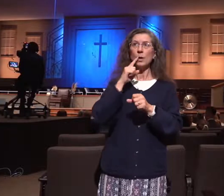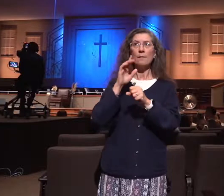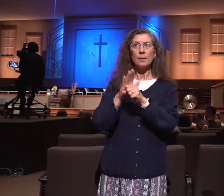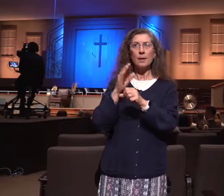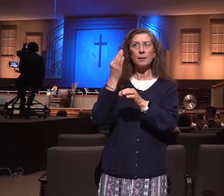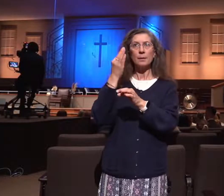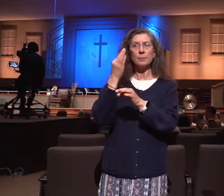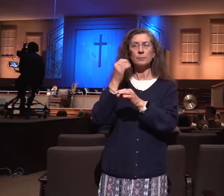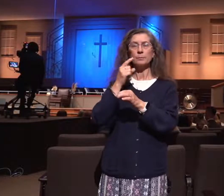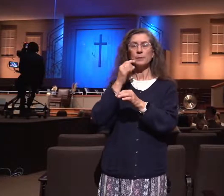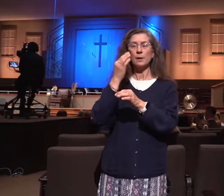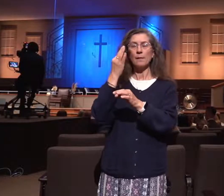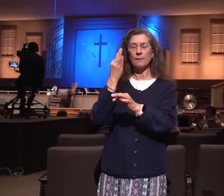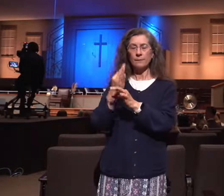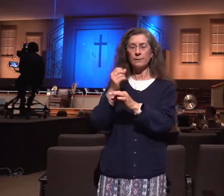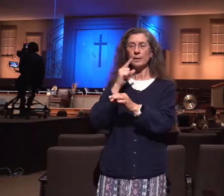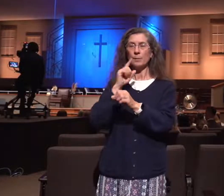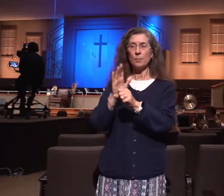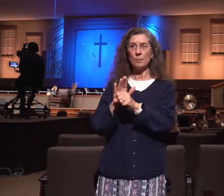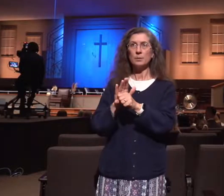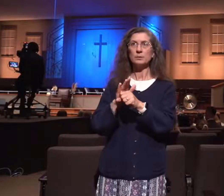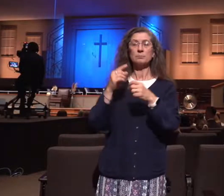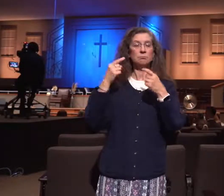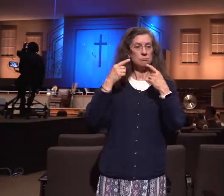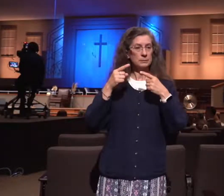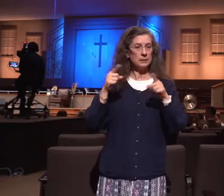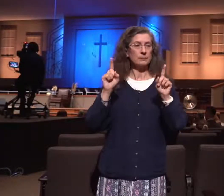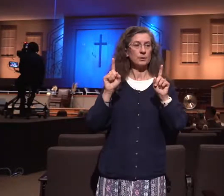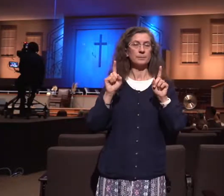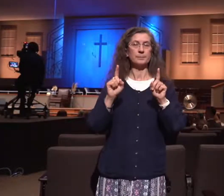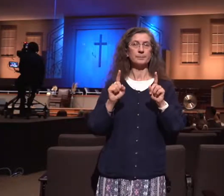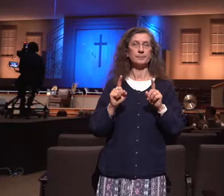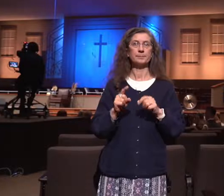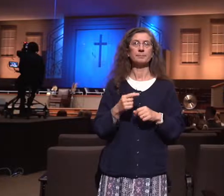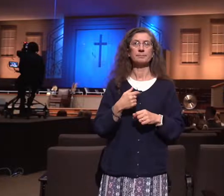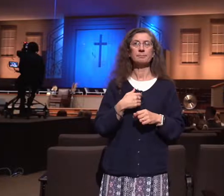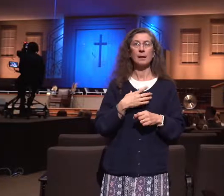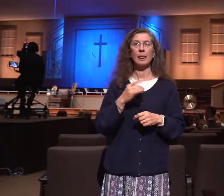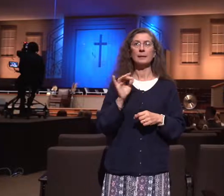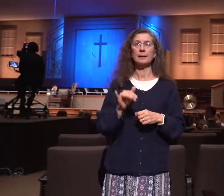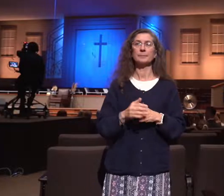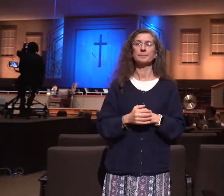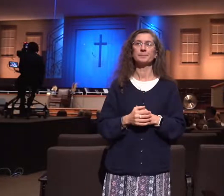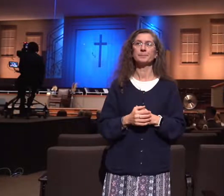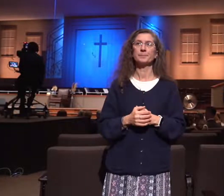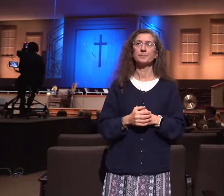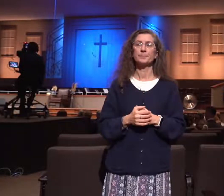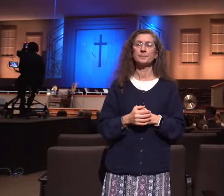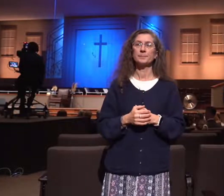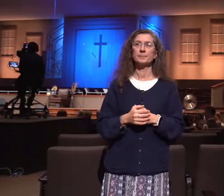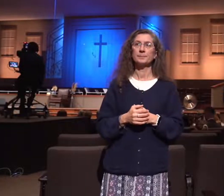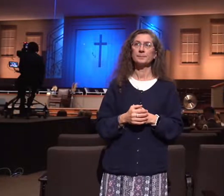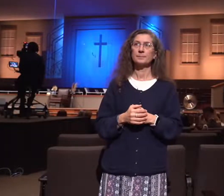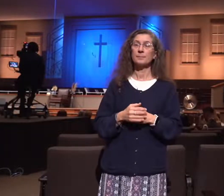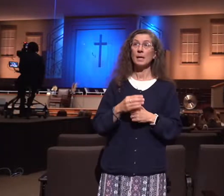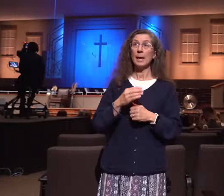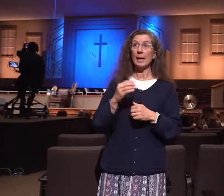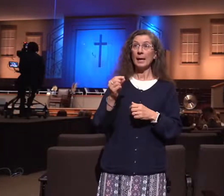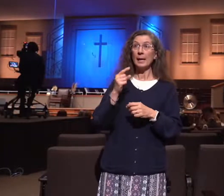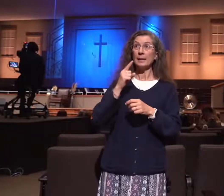hey, if you're going to do something, you might as well be successful, amen? So I like that. And then he said, it's